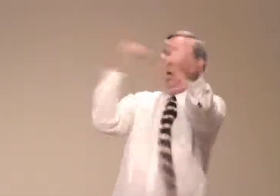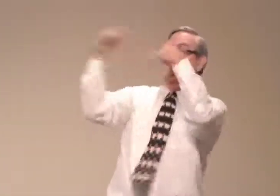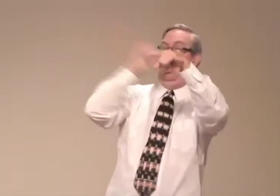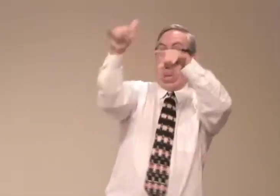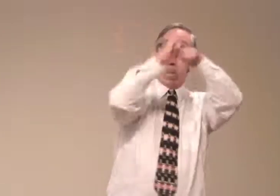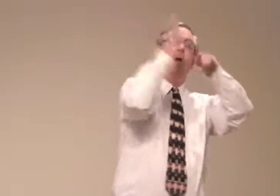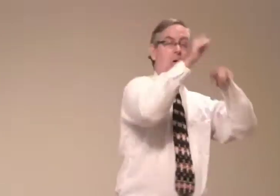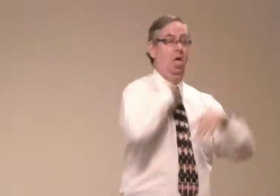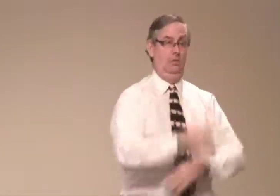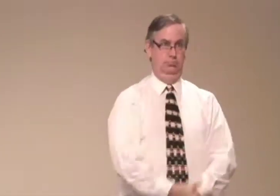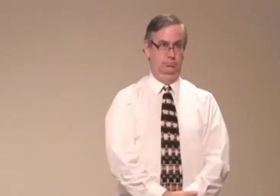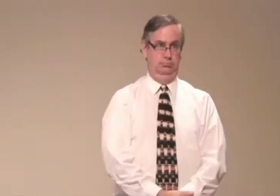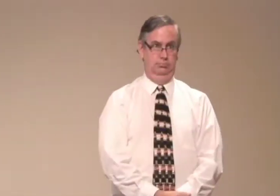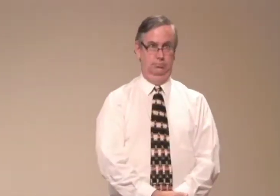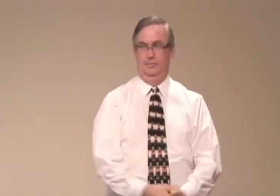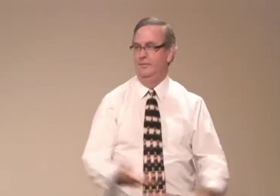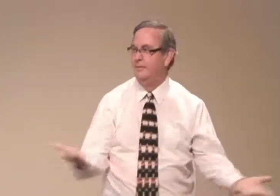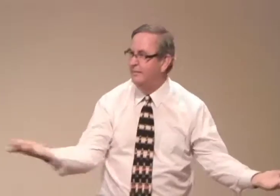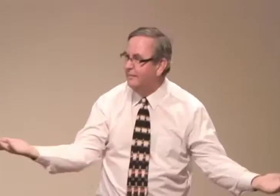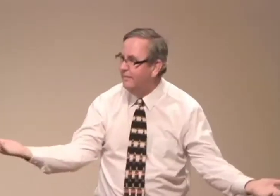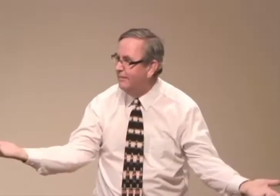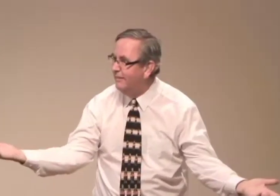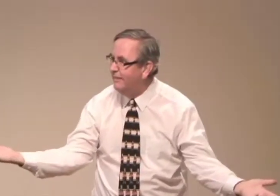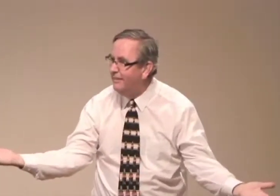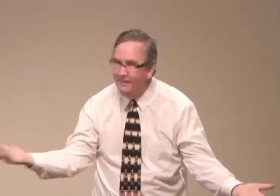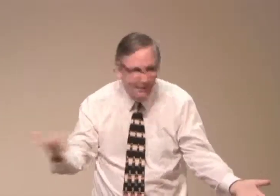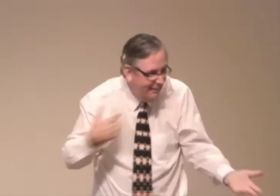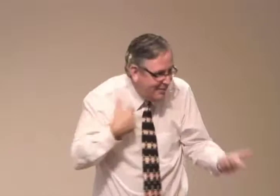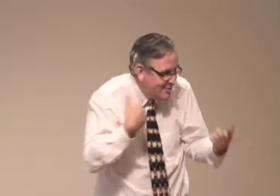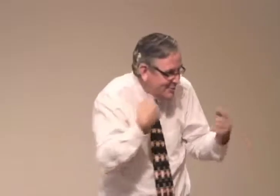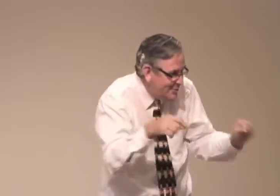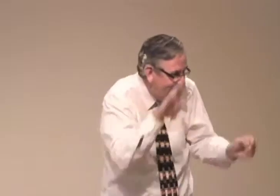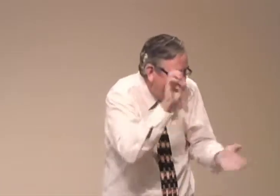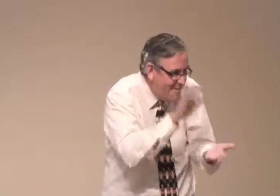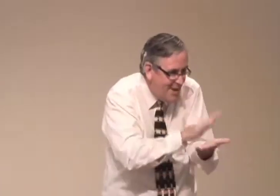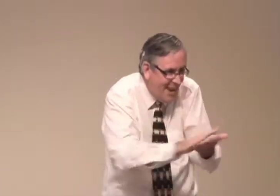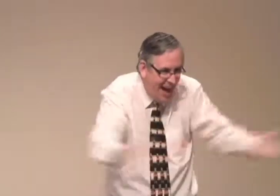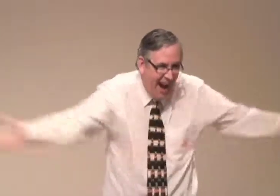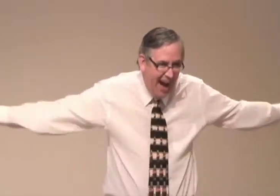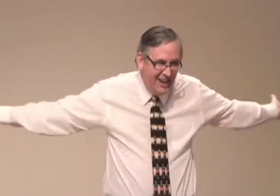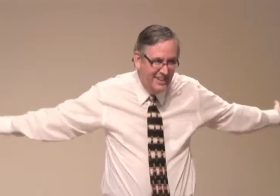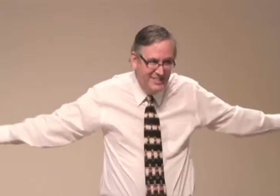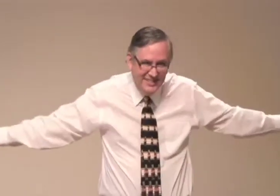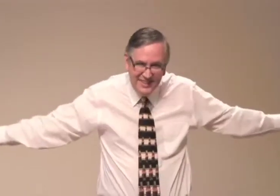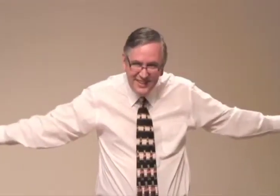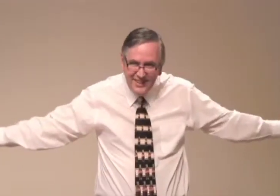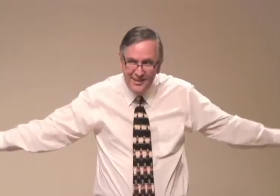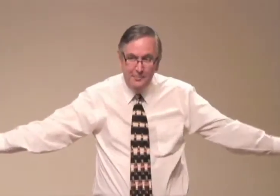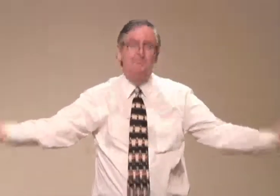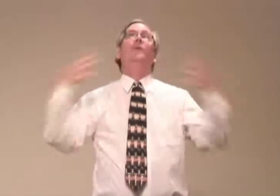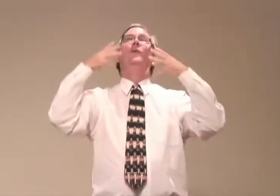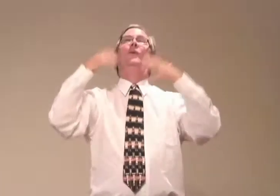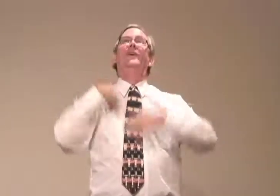Christian and brings no person at me. I was just trying to be a nice guy.